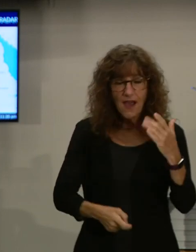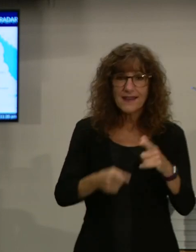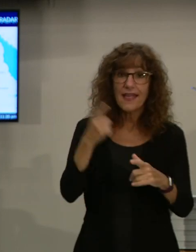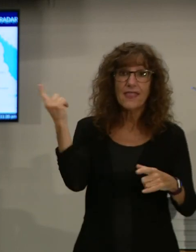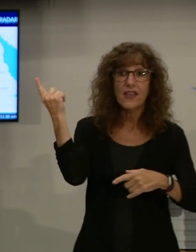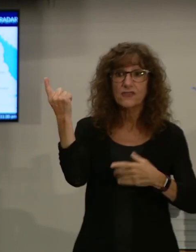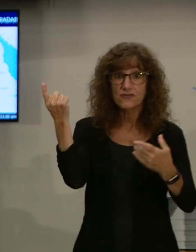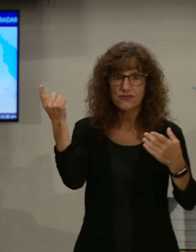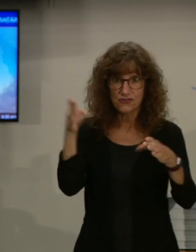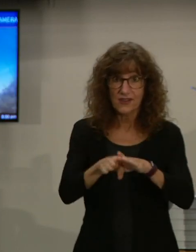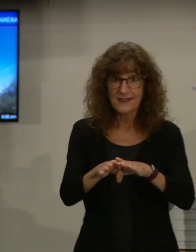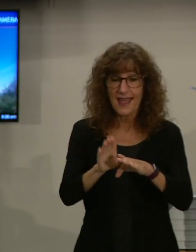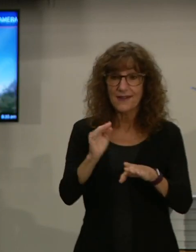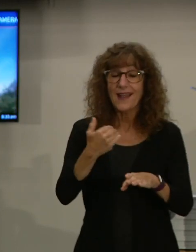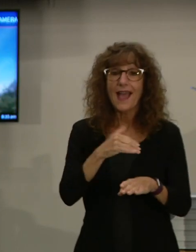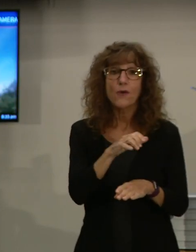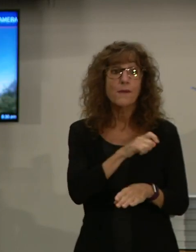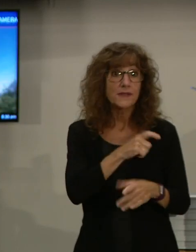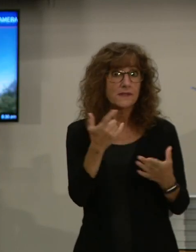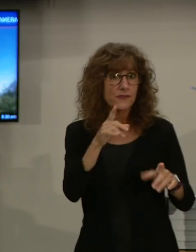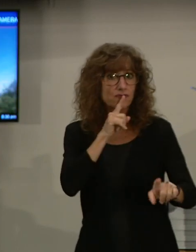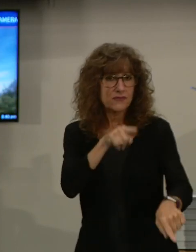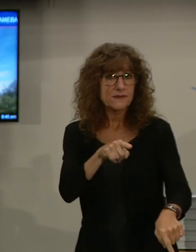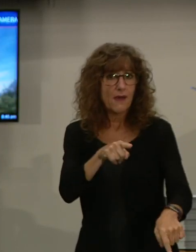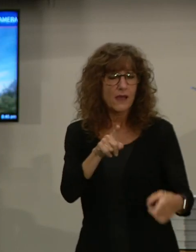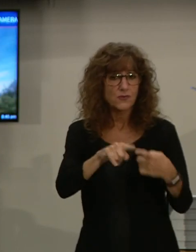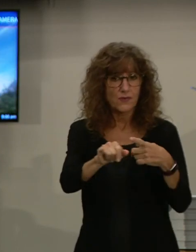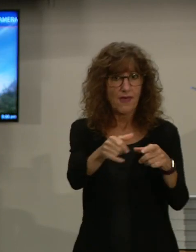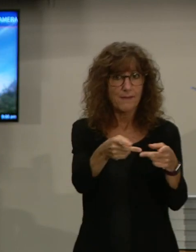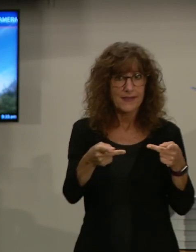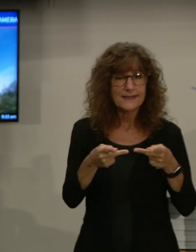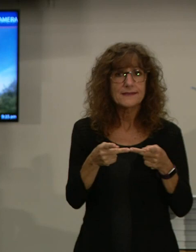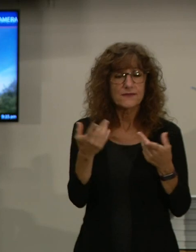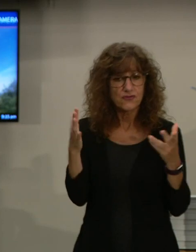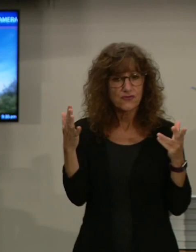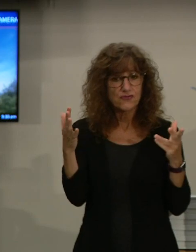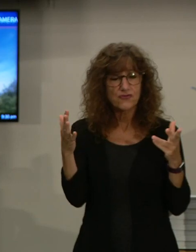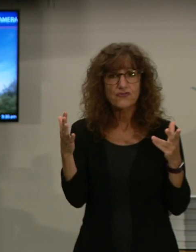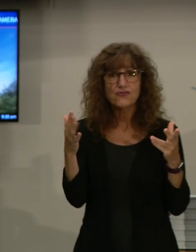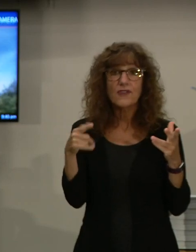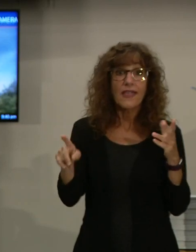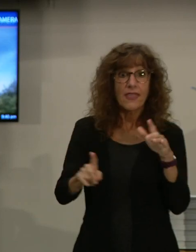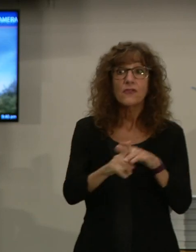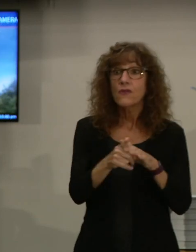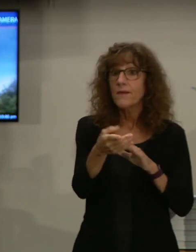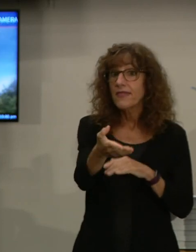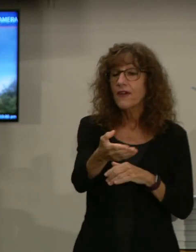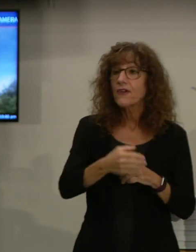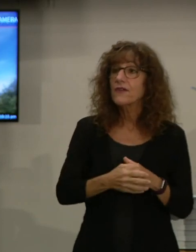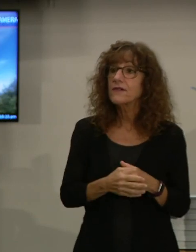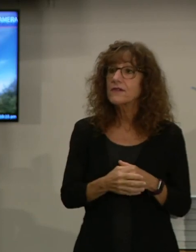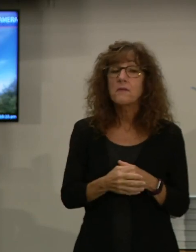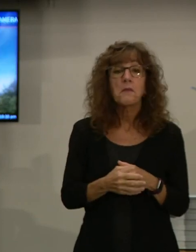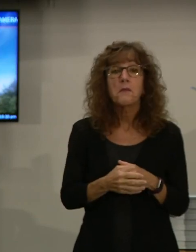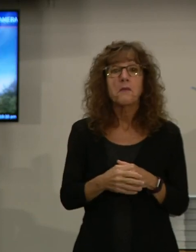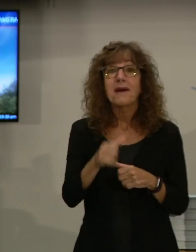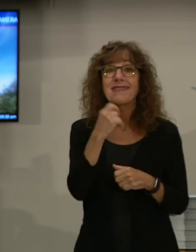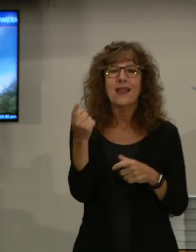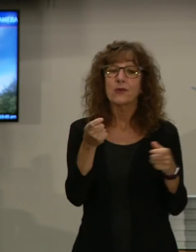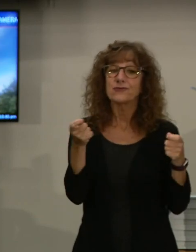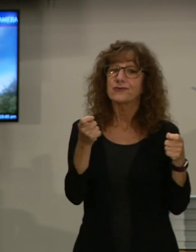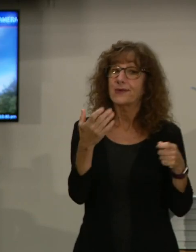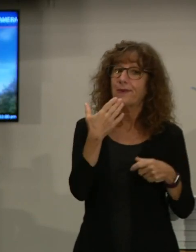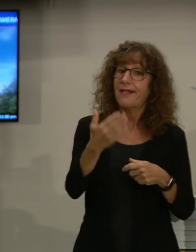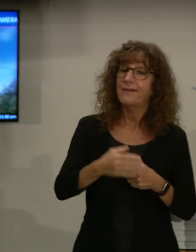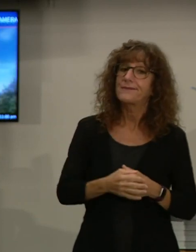shut down. Now, our police have responded to this location, and in fairness, they show up there and they're not always treated so